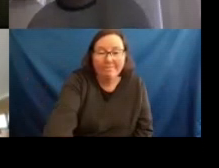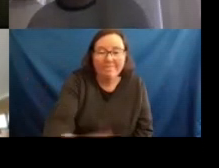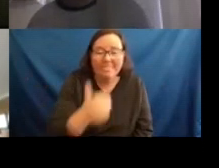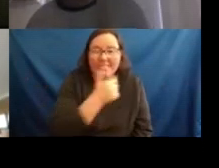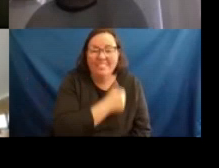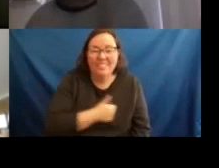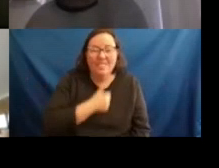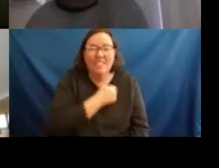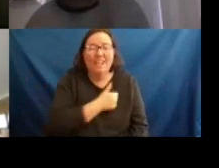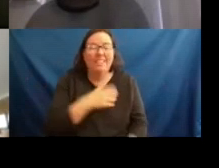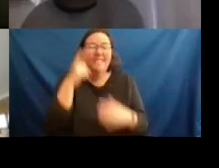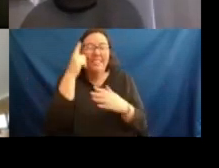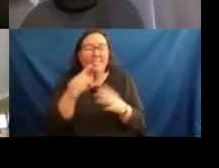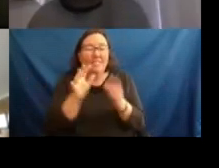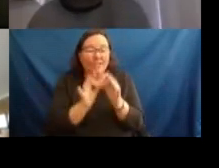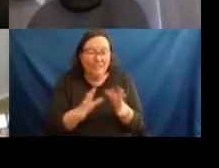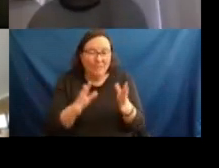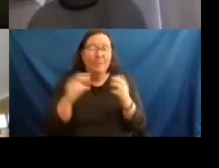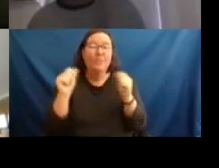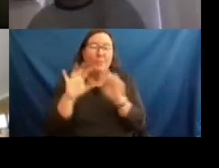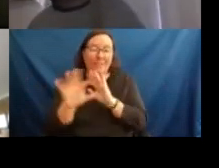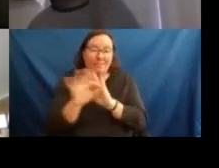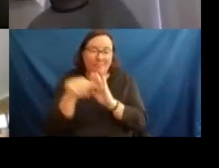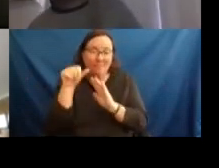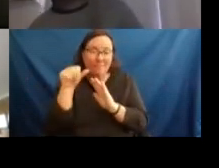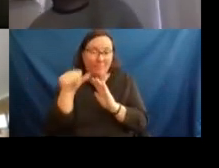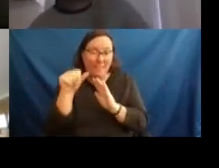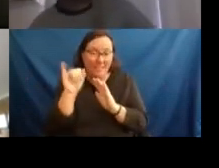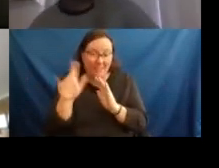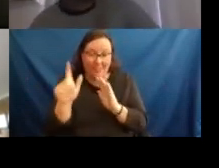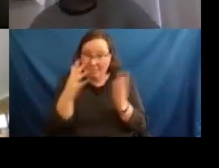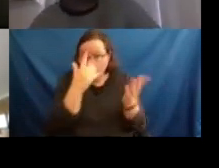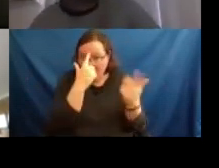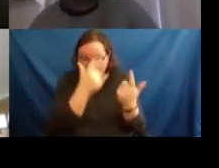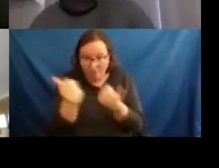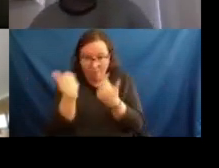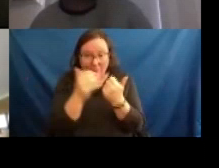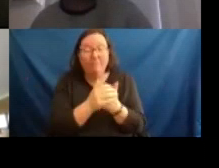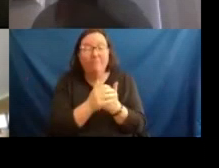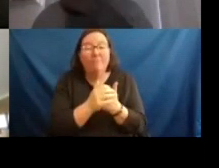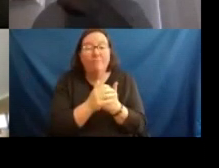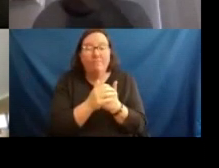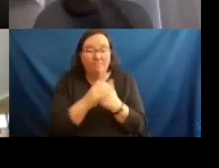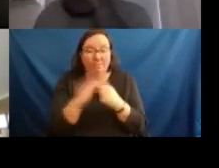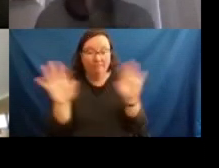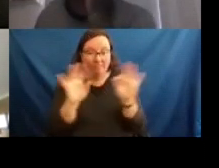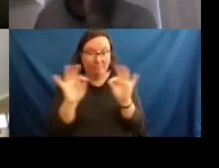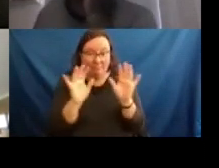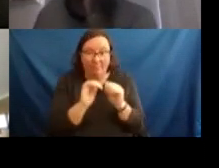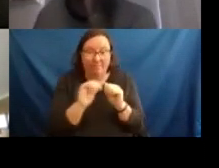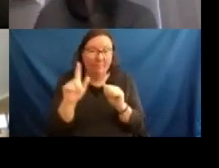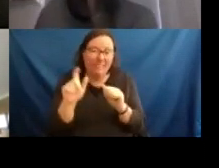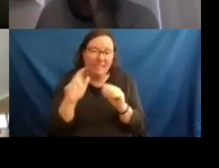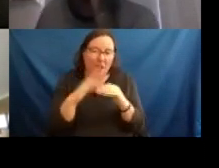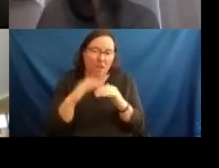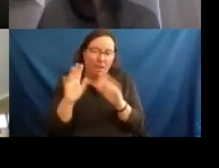I'm so sorry. And so for the interpreters, you can pen to your display by clicking on